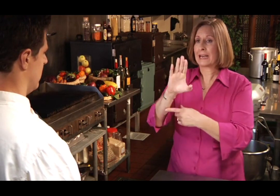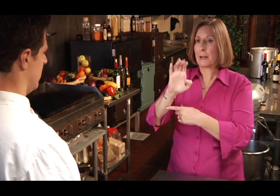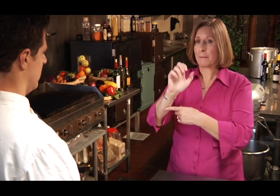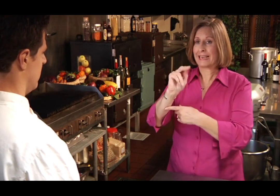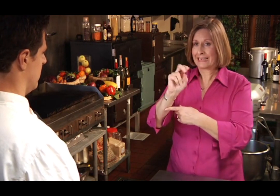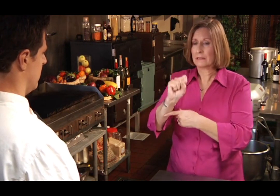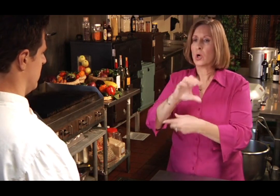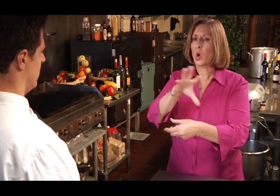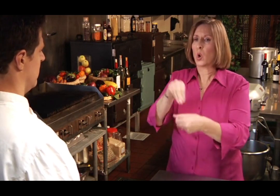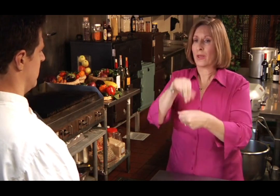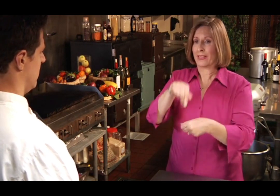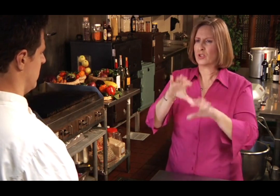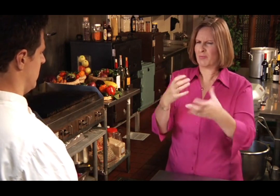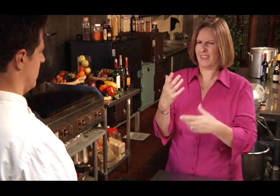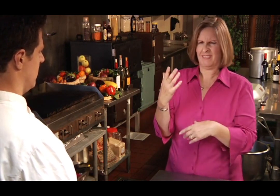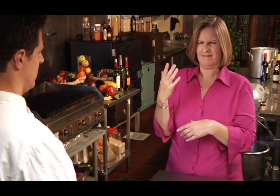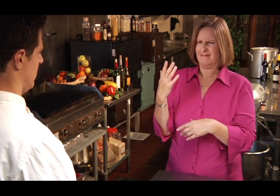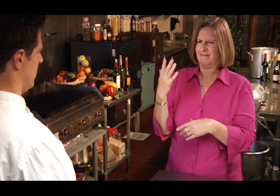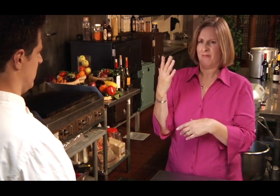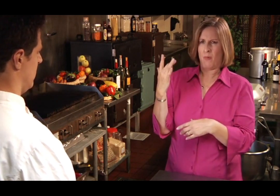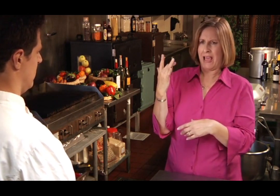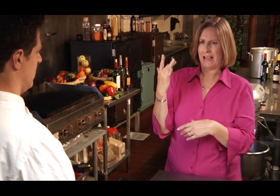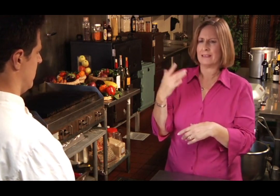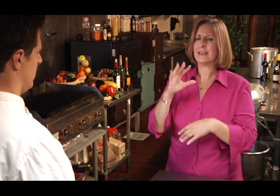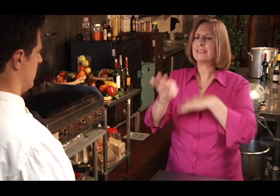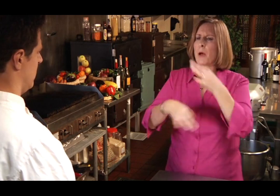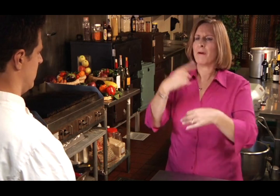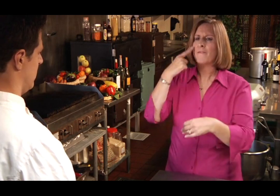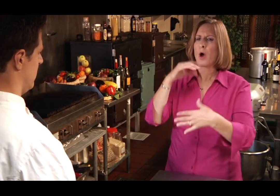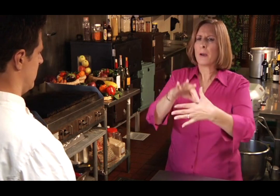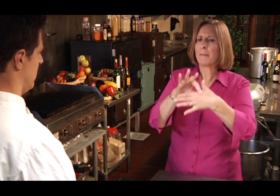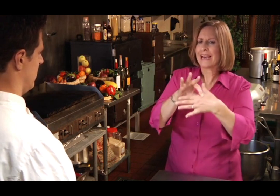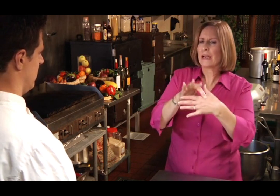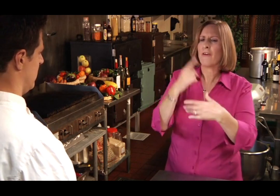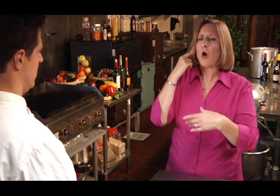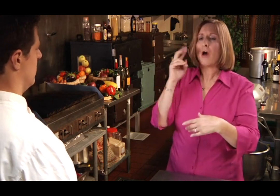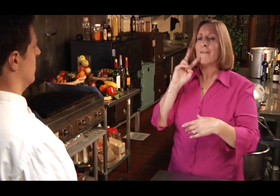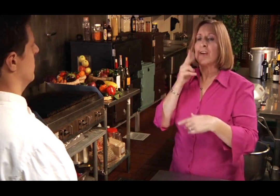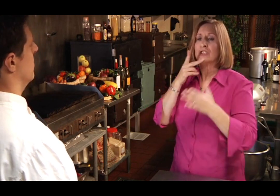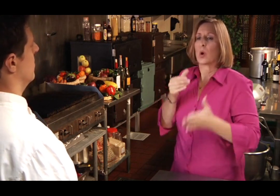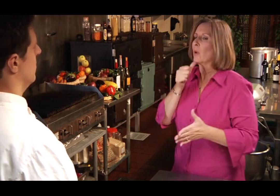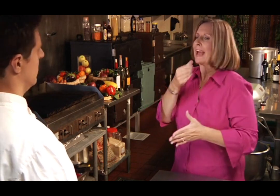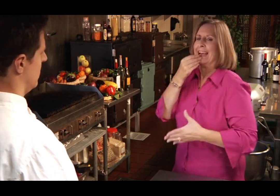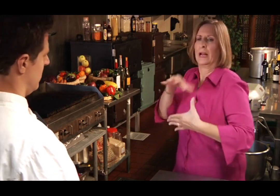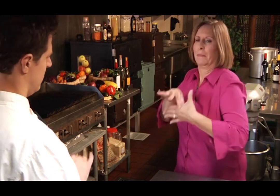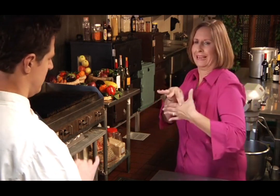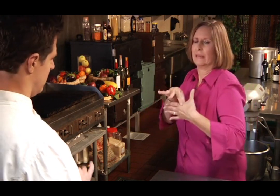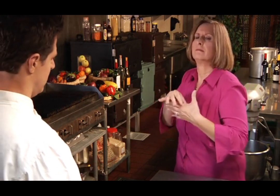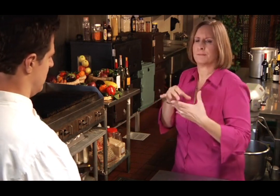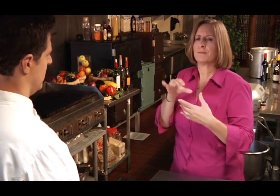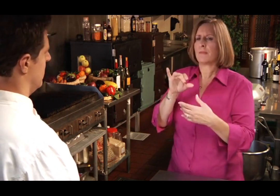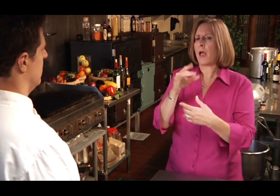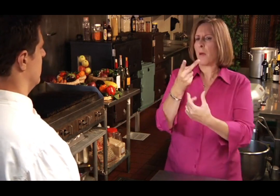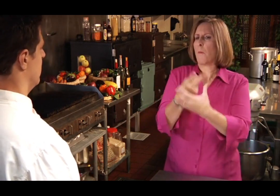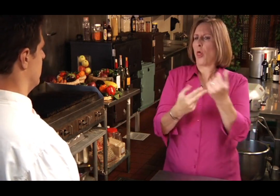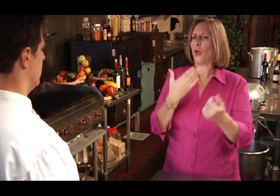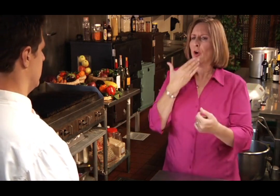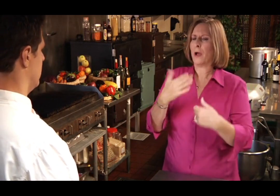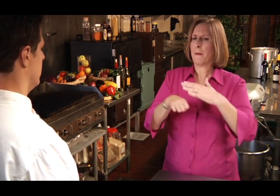Cheese and beans are included in this group because they can be used as meat substitutes for vegetarians and they are a good